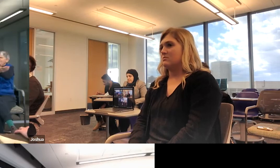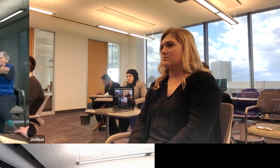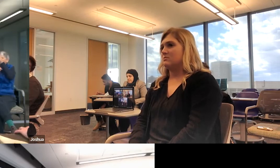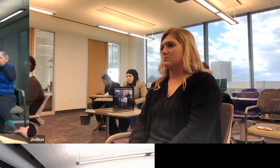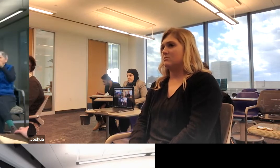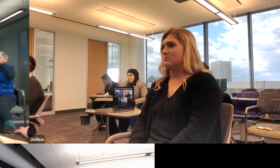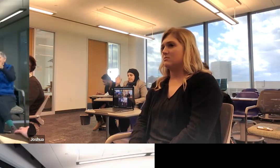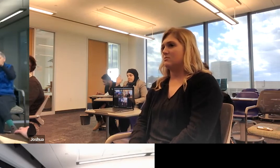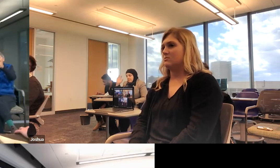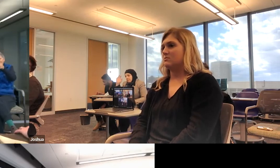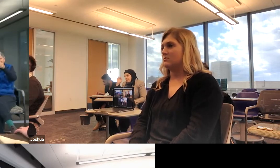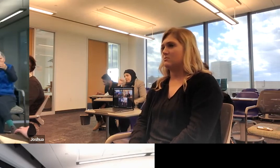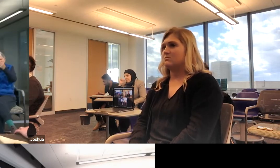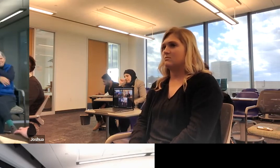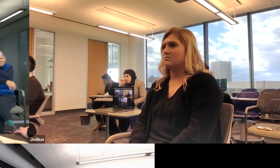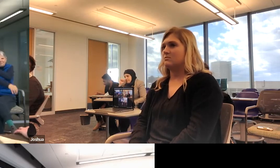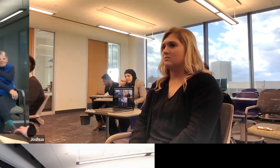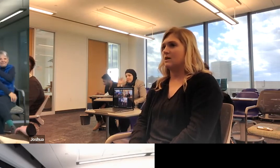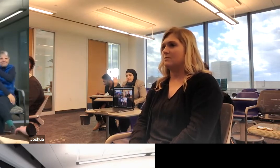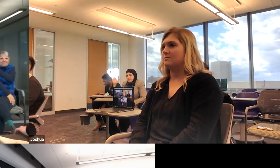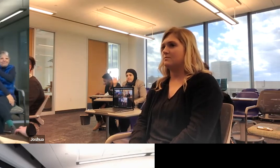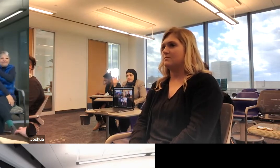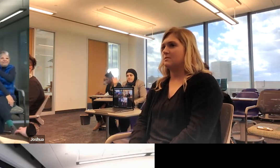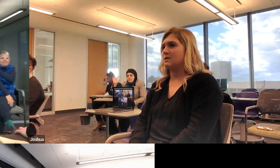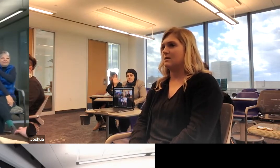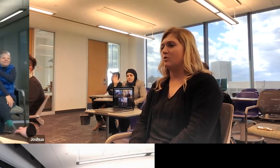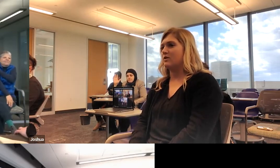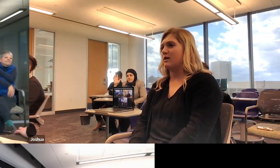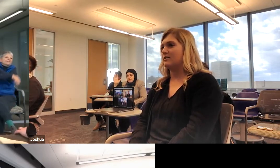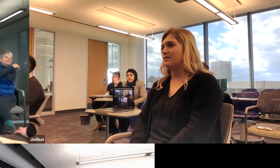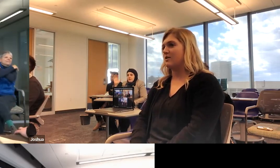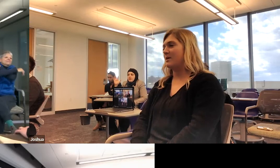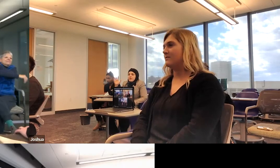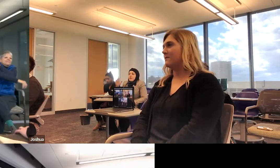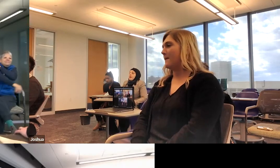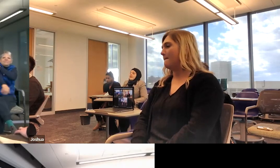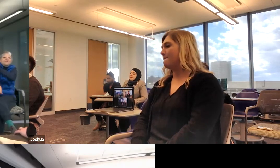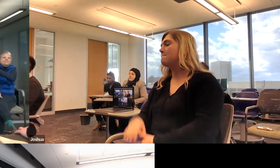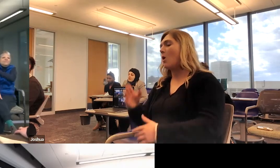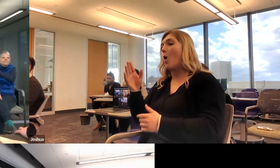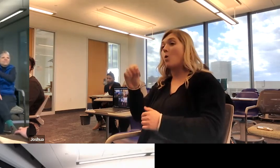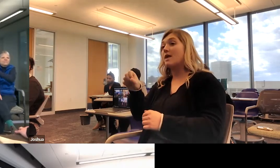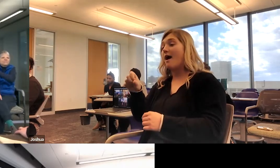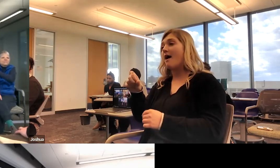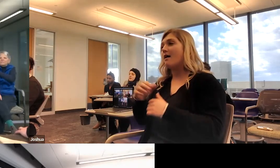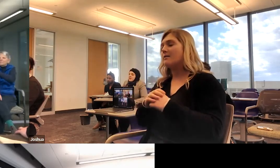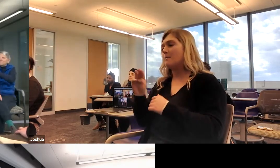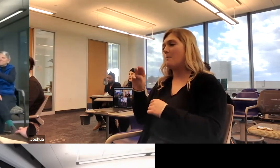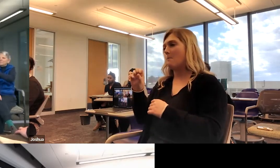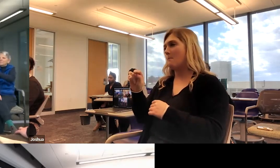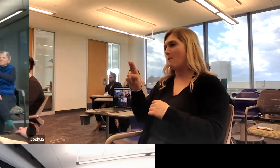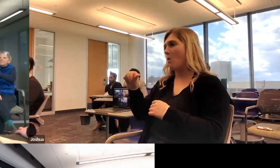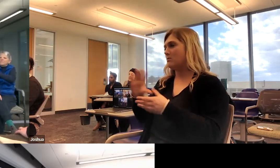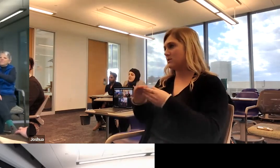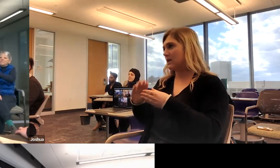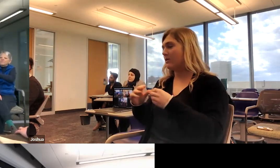Yeah. something I'd say to- use your judgment. Yeah. And Mona, you had another comment? Oh, I wanted, and so this is Mona. I just wanted